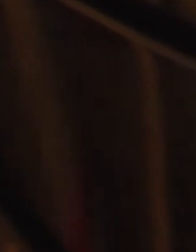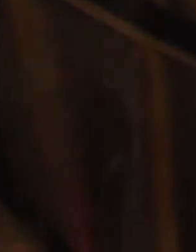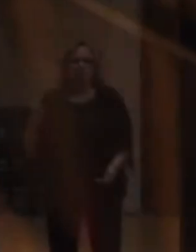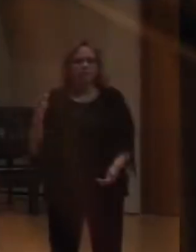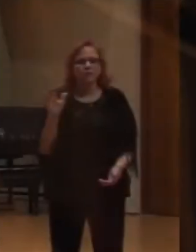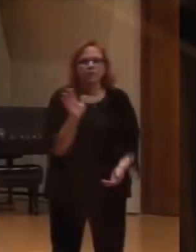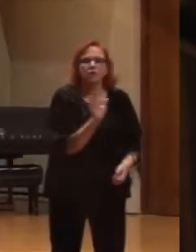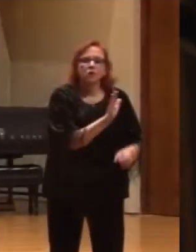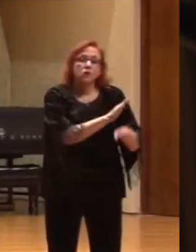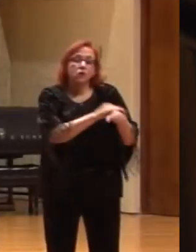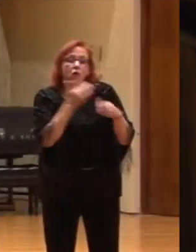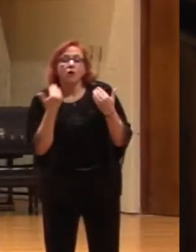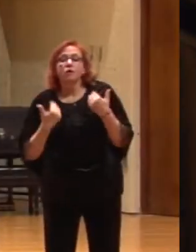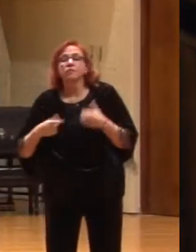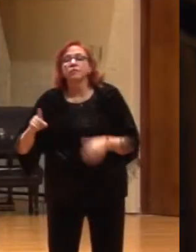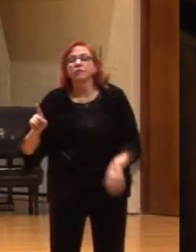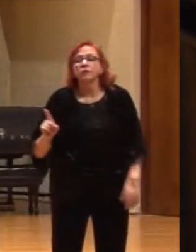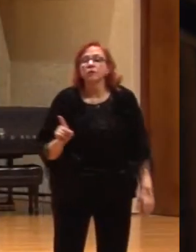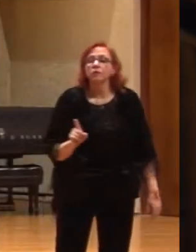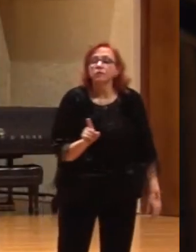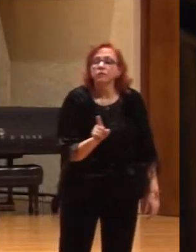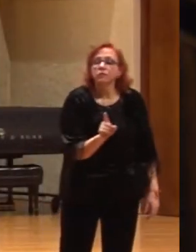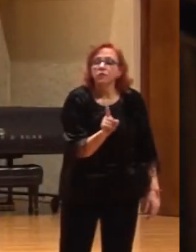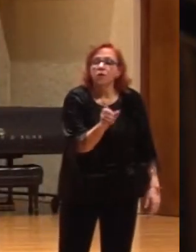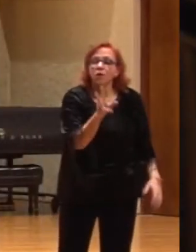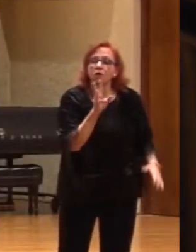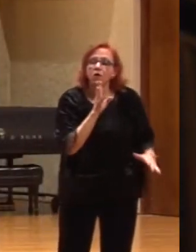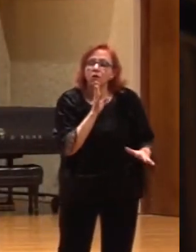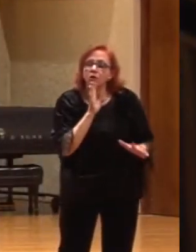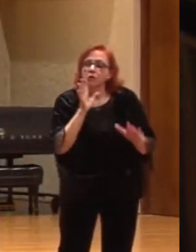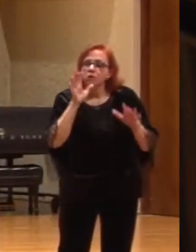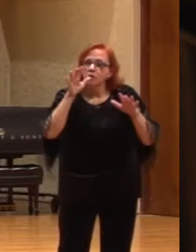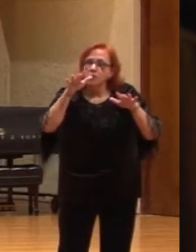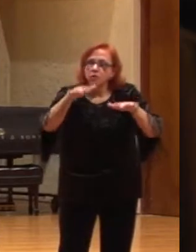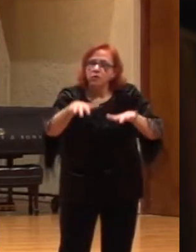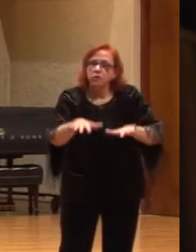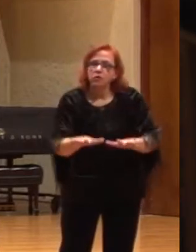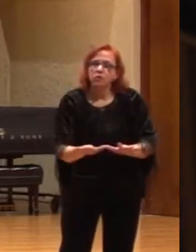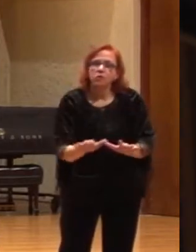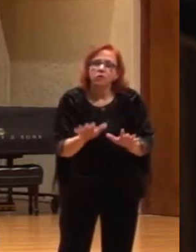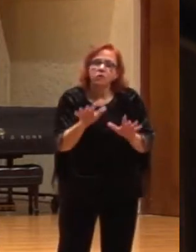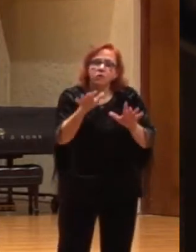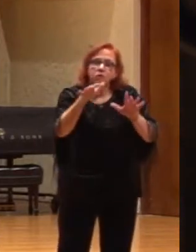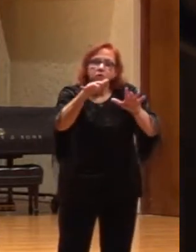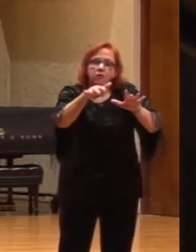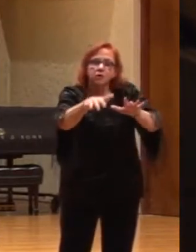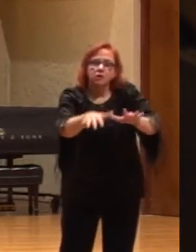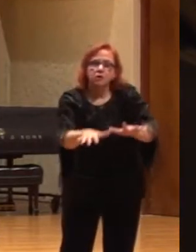Oh, yeah, born water,